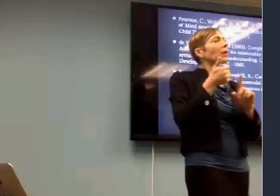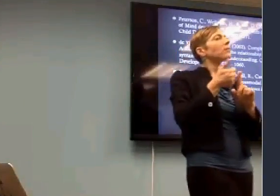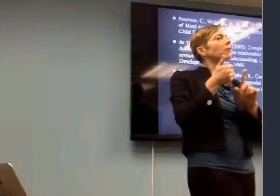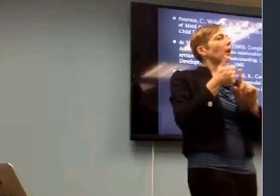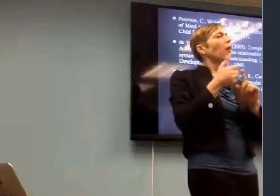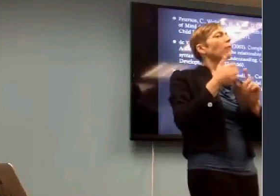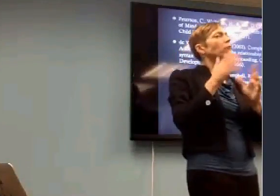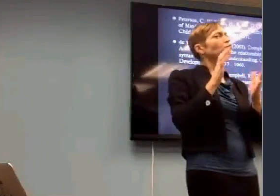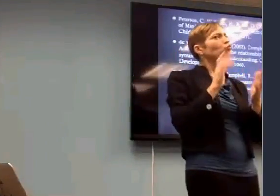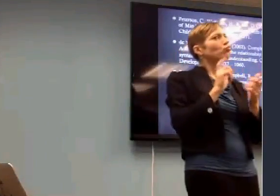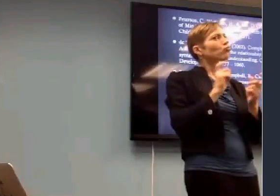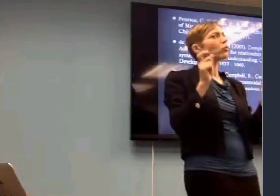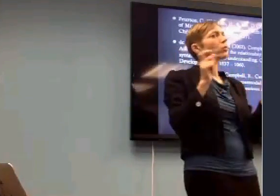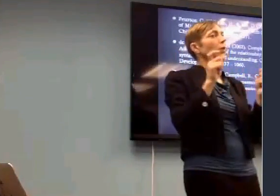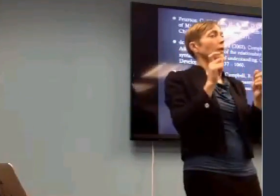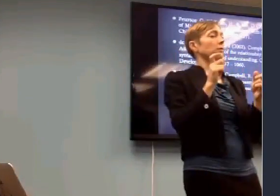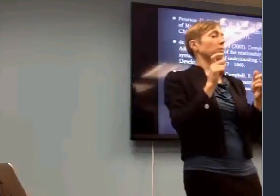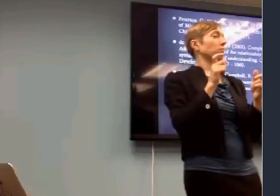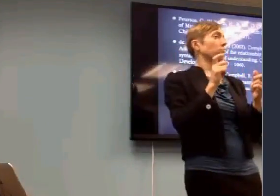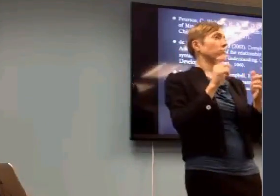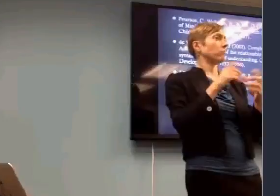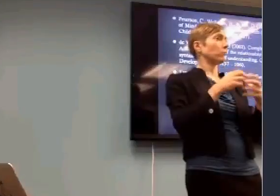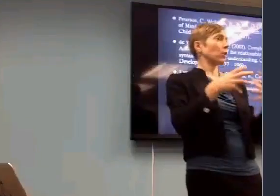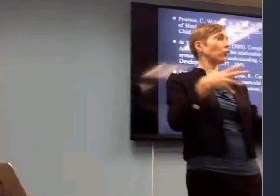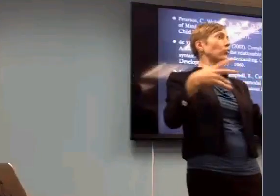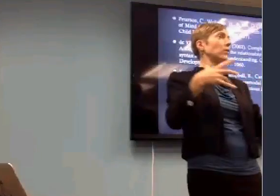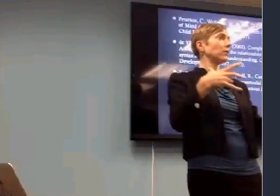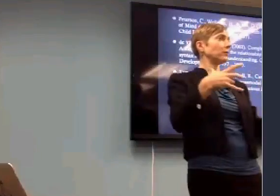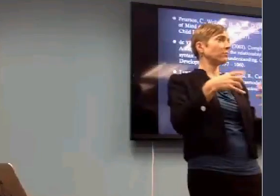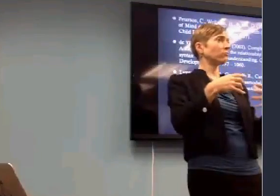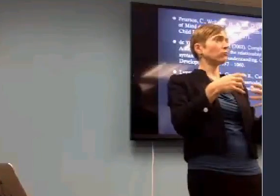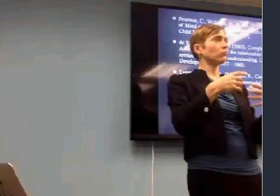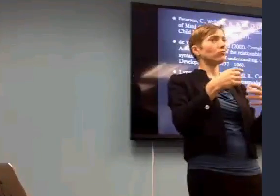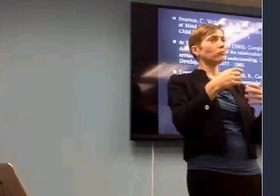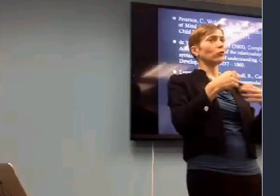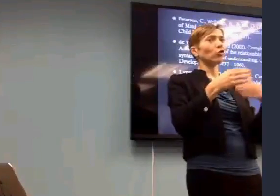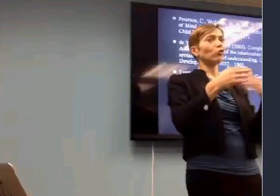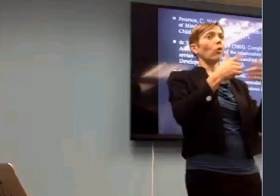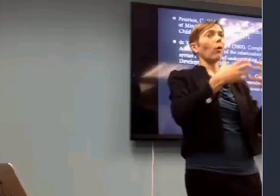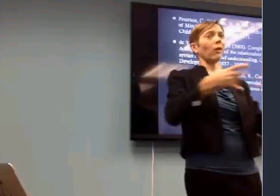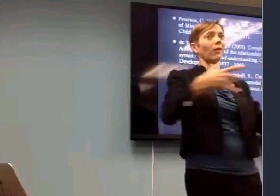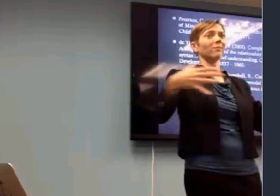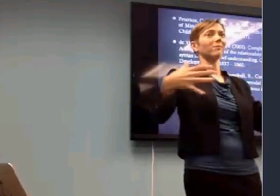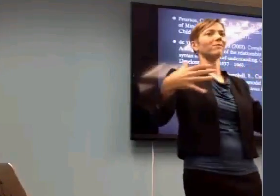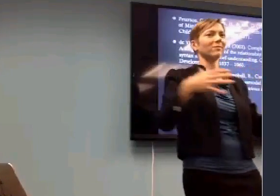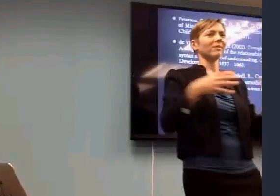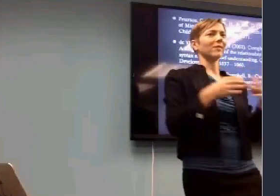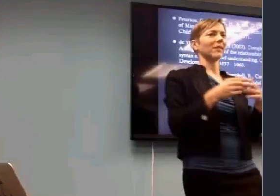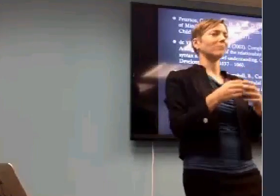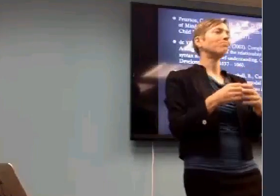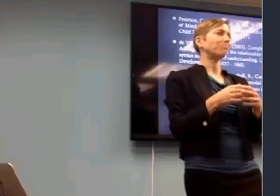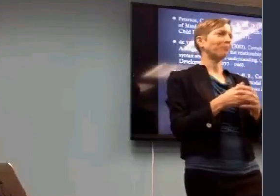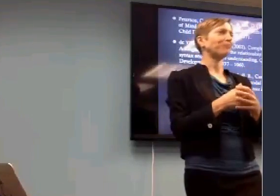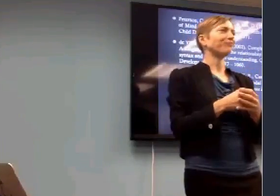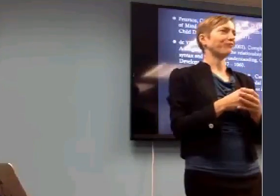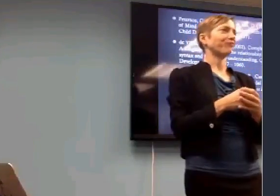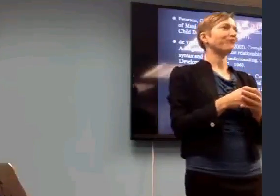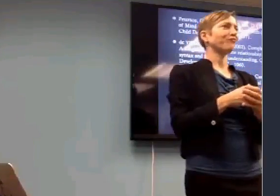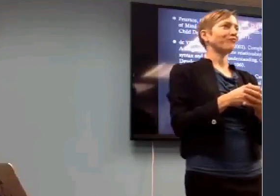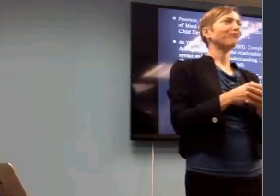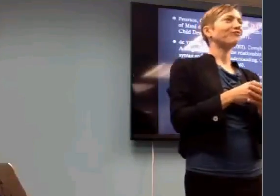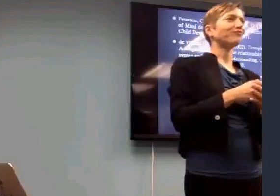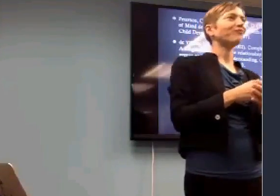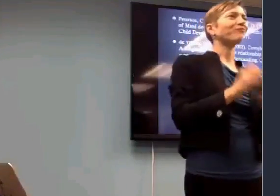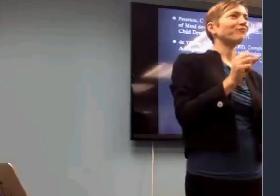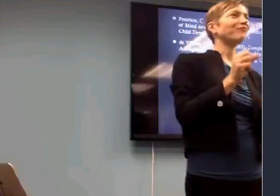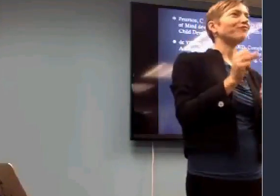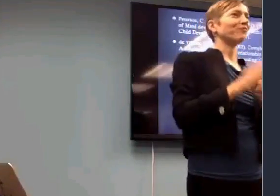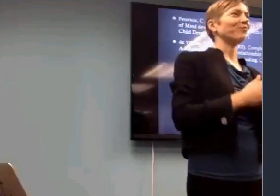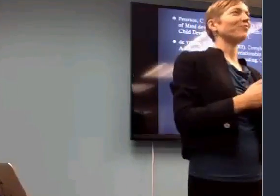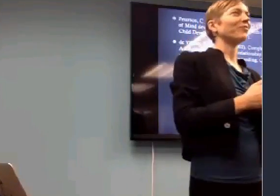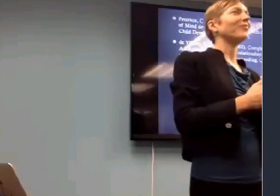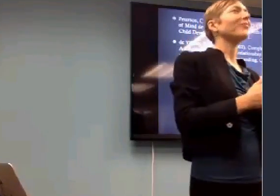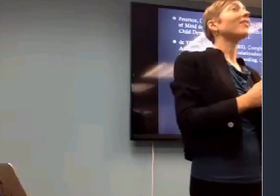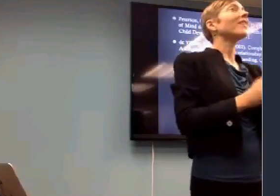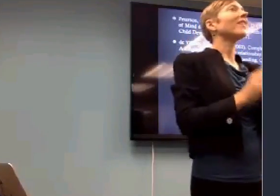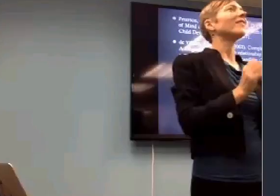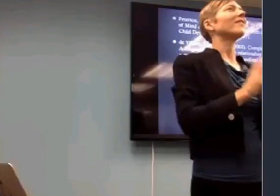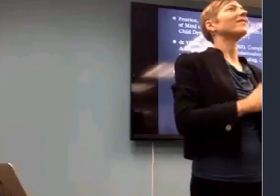the community itself has grown. It's grown significantly over time. Yeah.